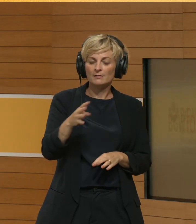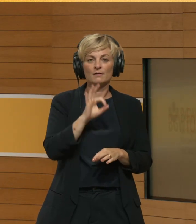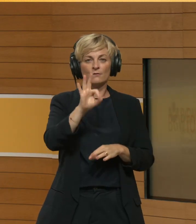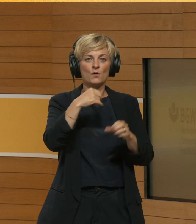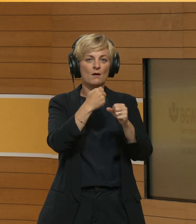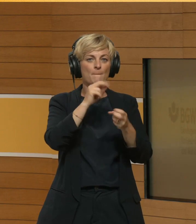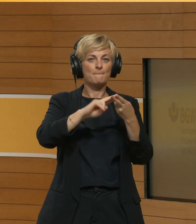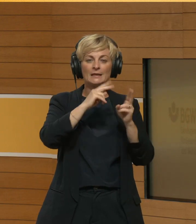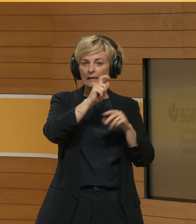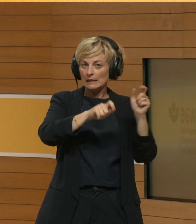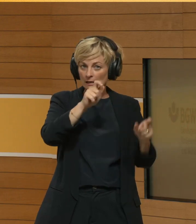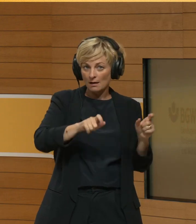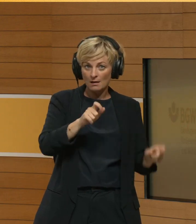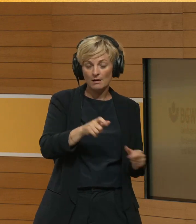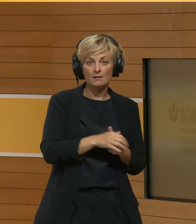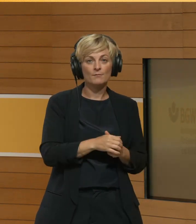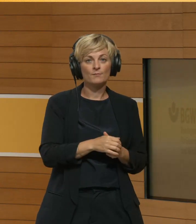their studium, they